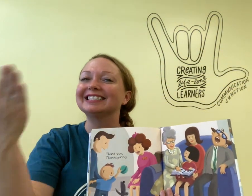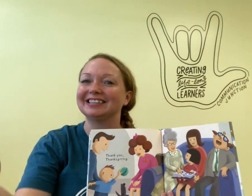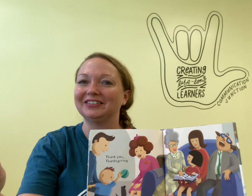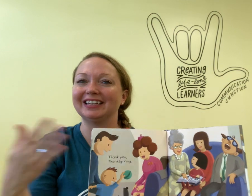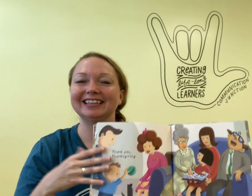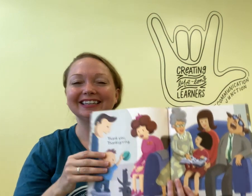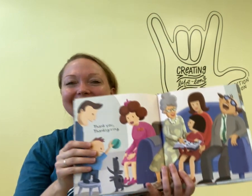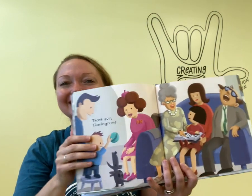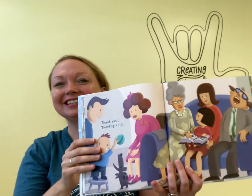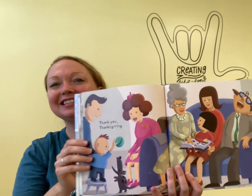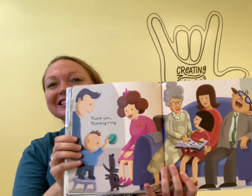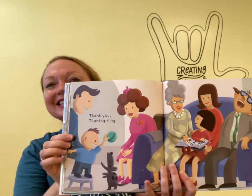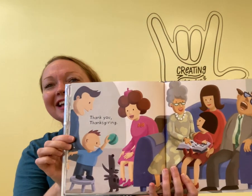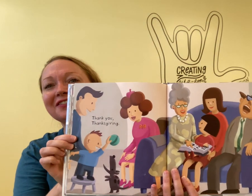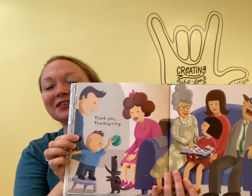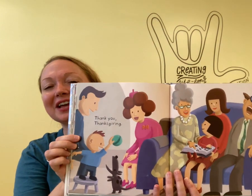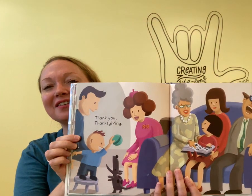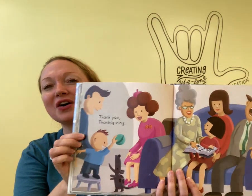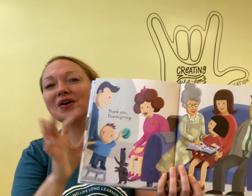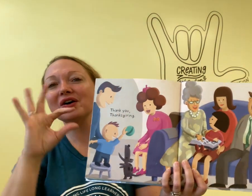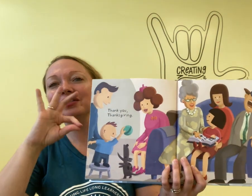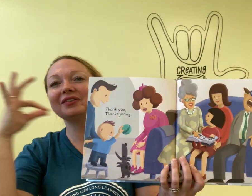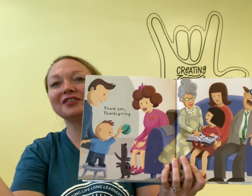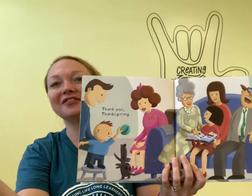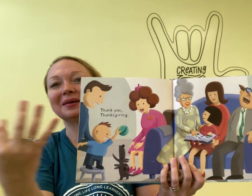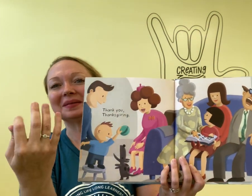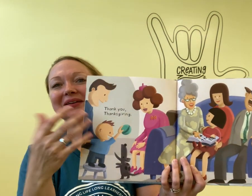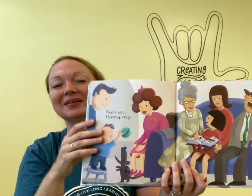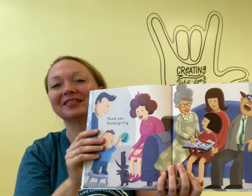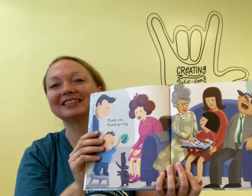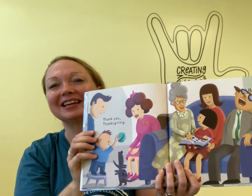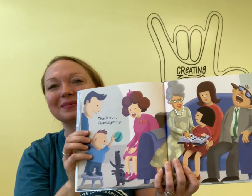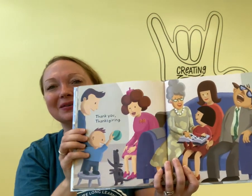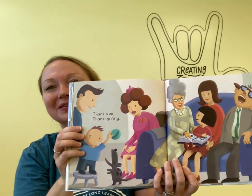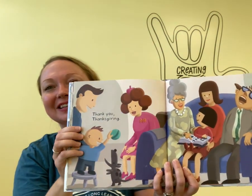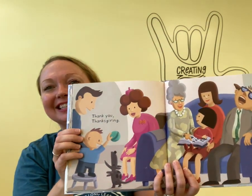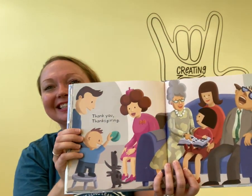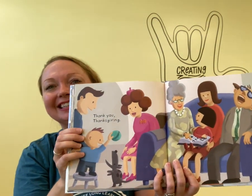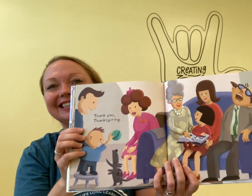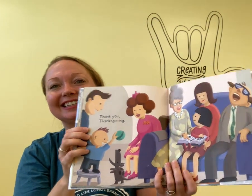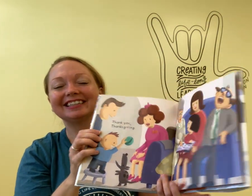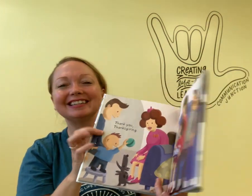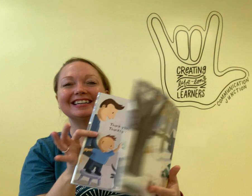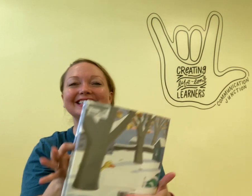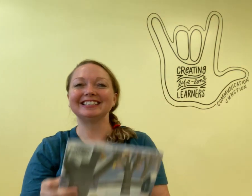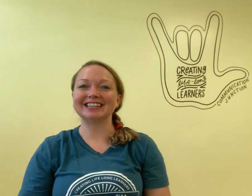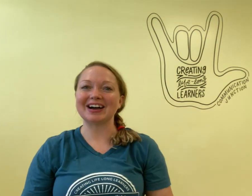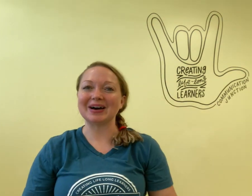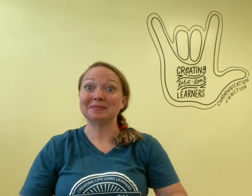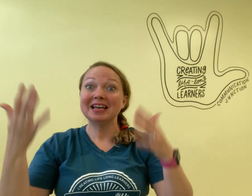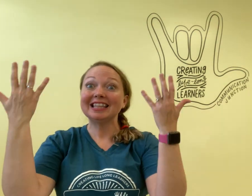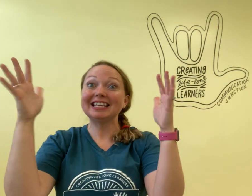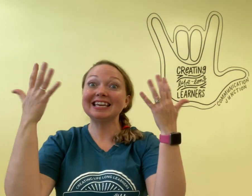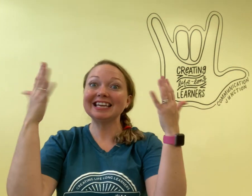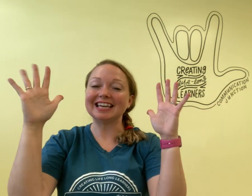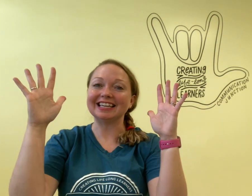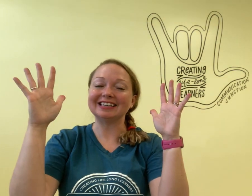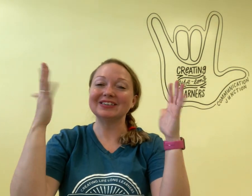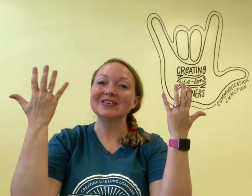Thanksgiving. She's thankful to have all of her family around the table. Good job. The end.